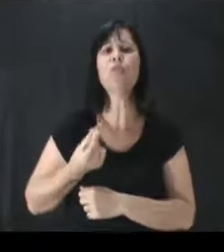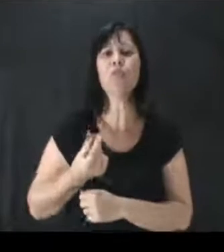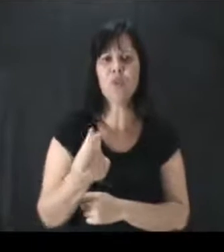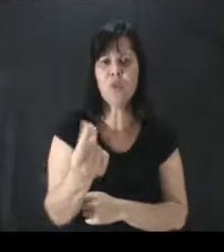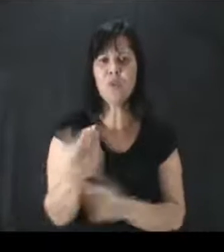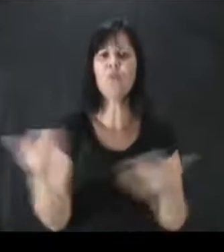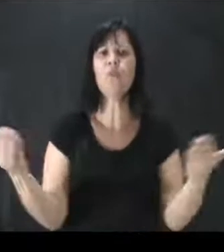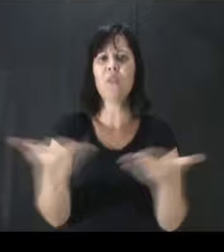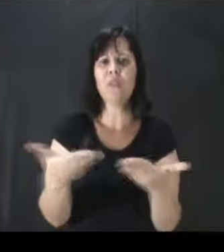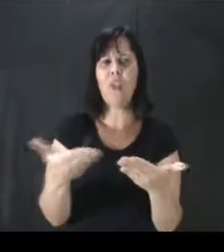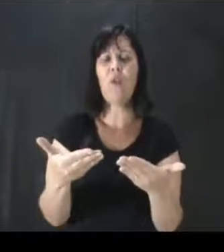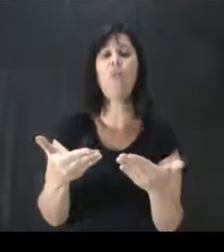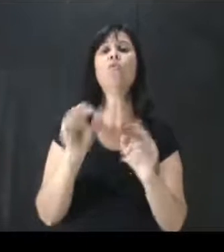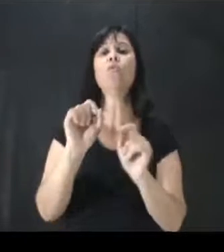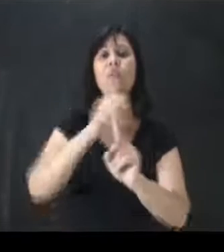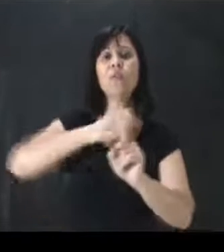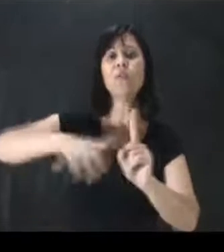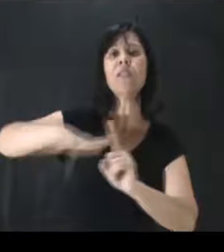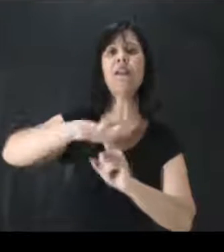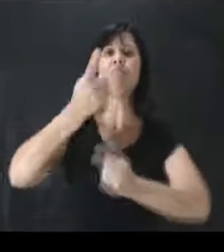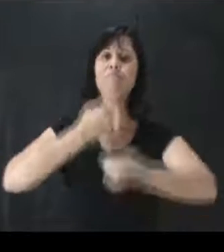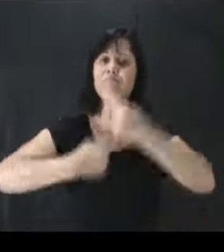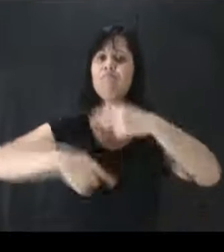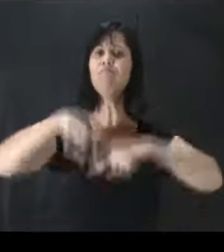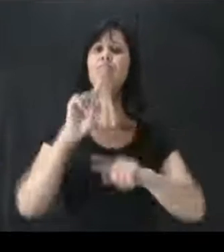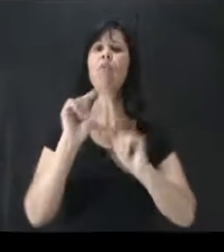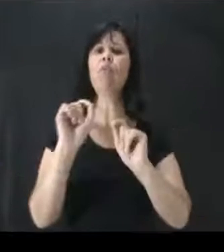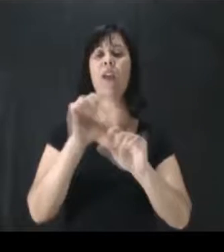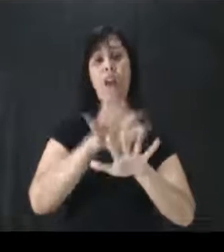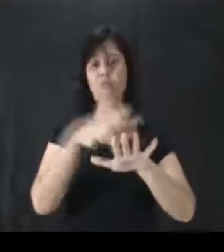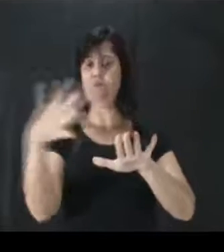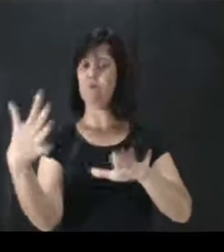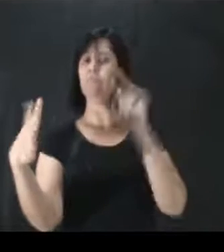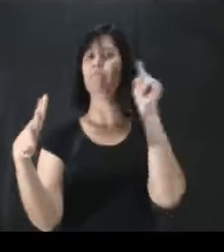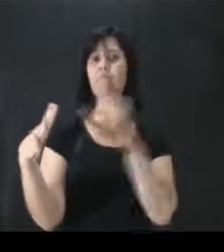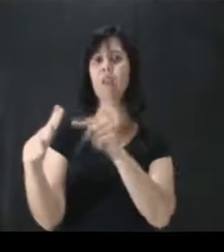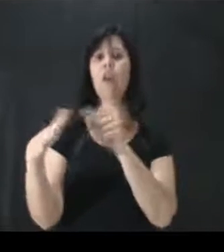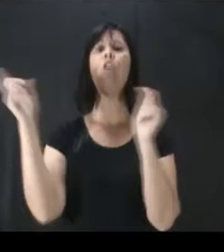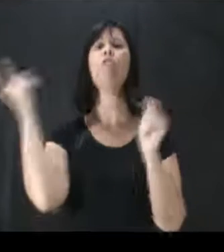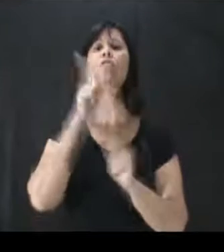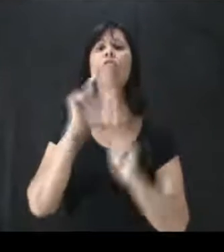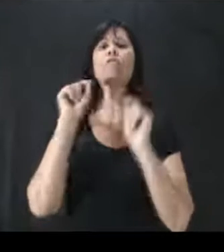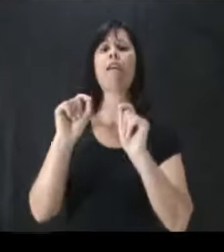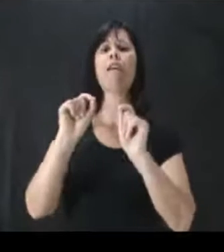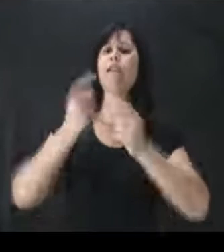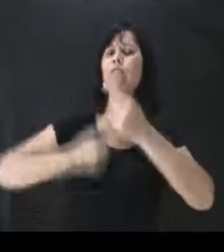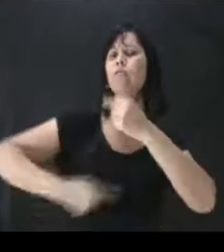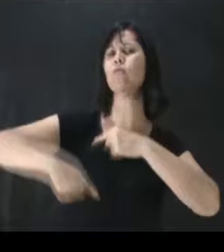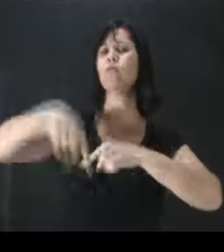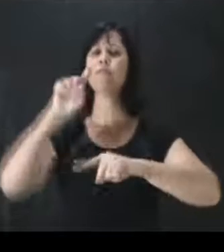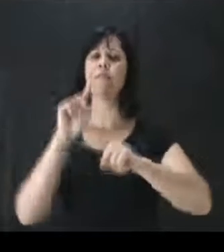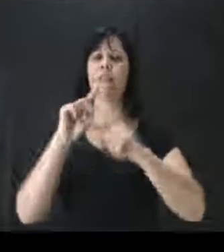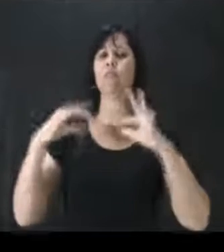there is repeated with the exclusion of some, believing that this will ensure the success of the